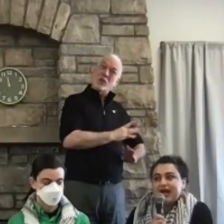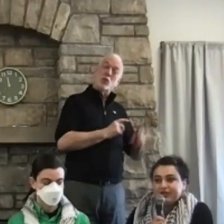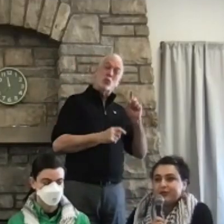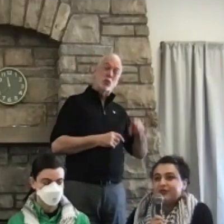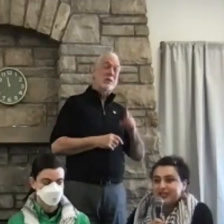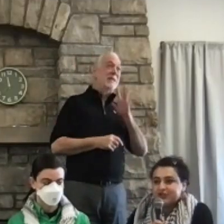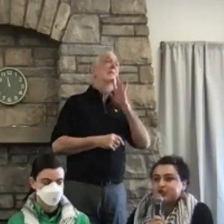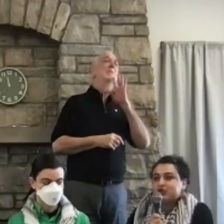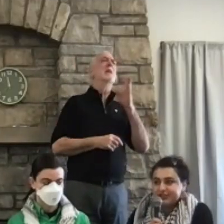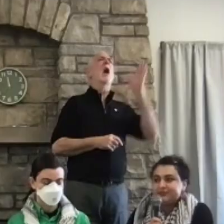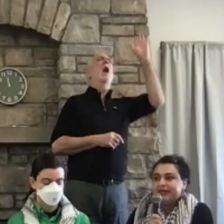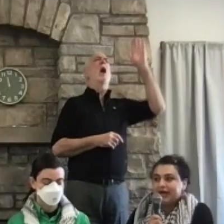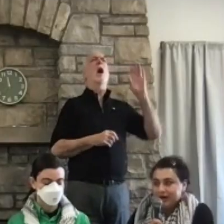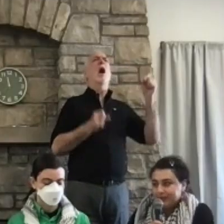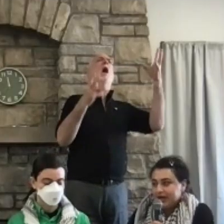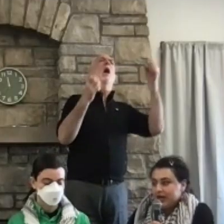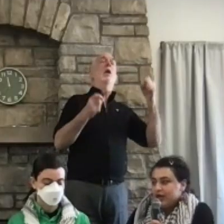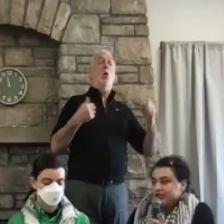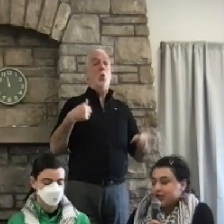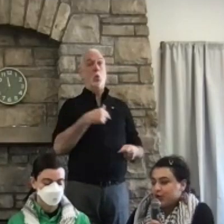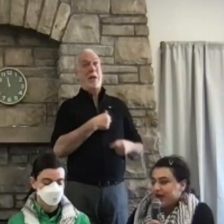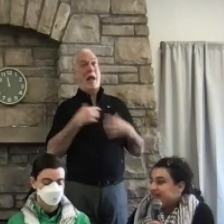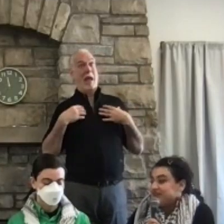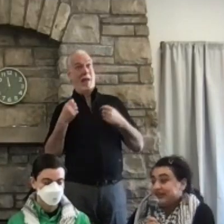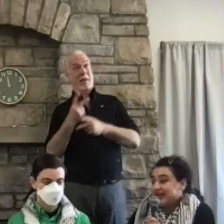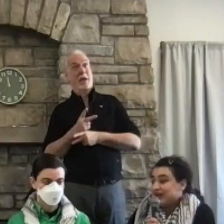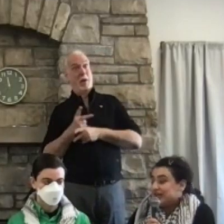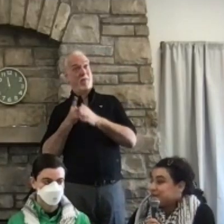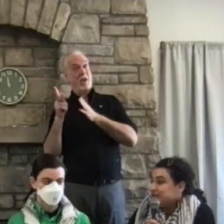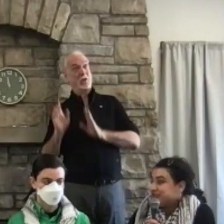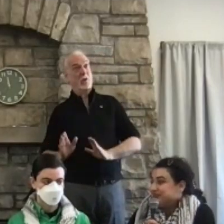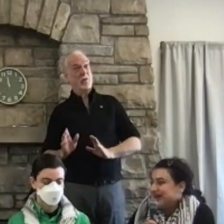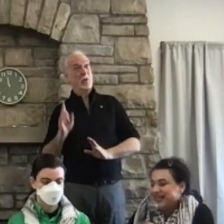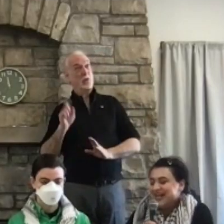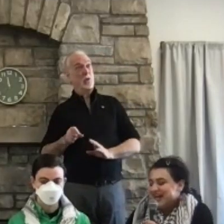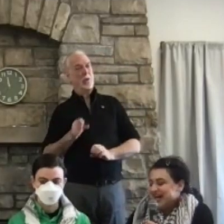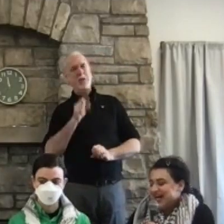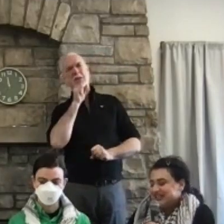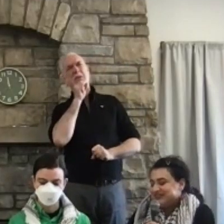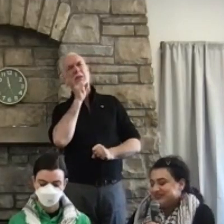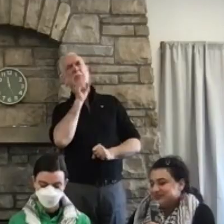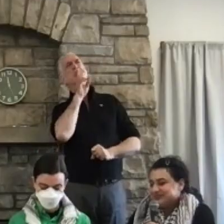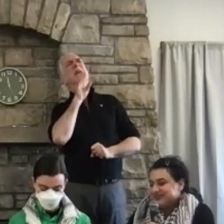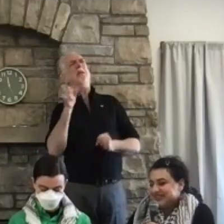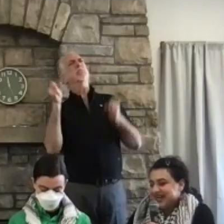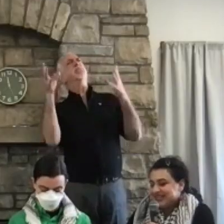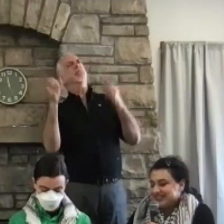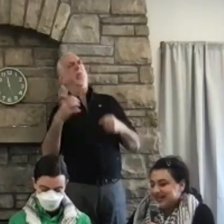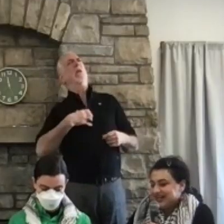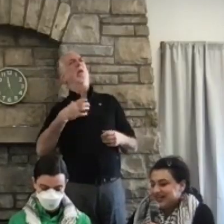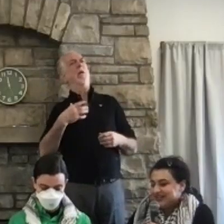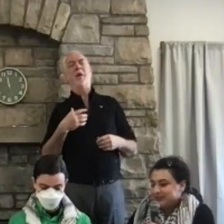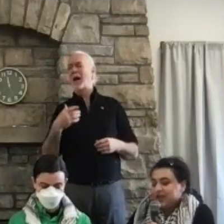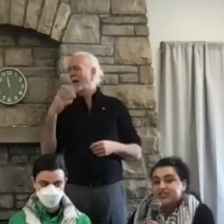Us healthcare professionals should speak up. So I feel like I lost the question, but